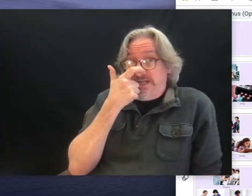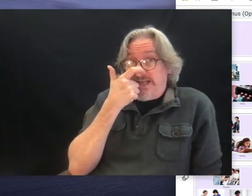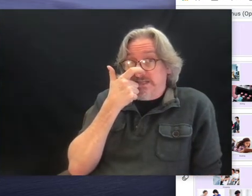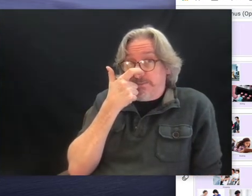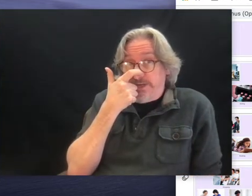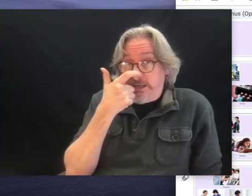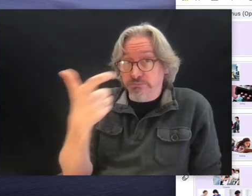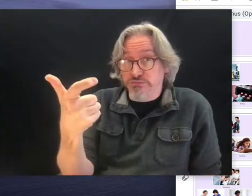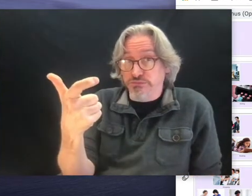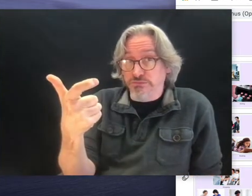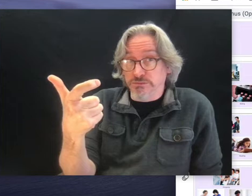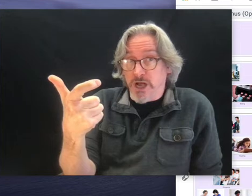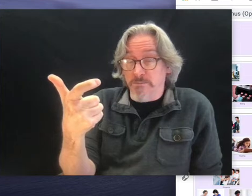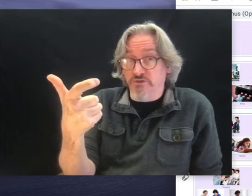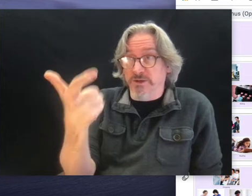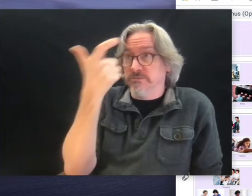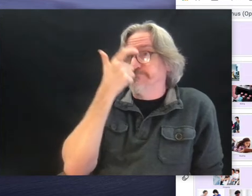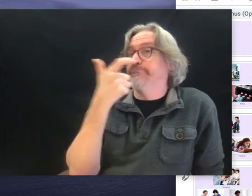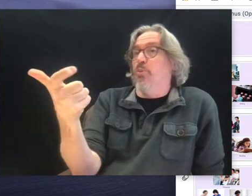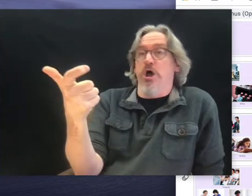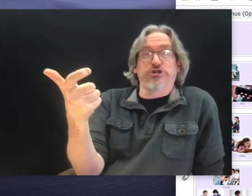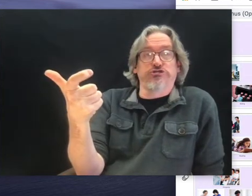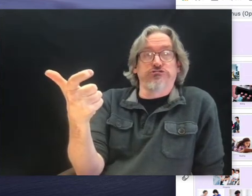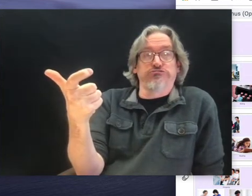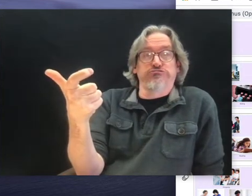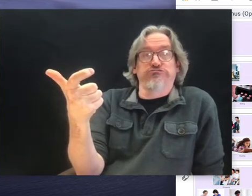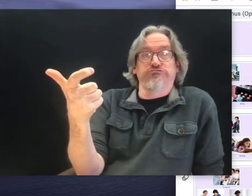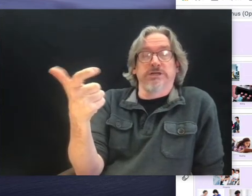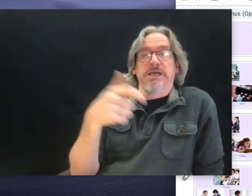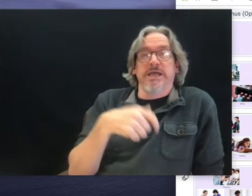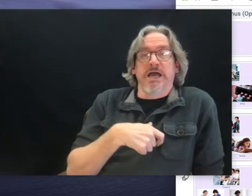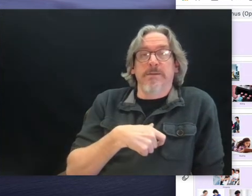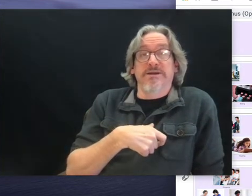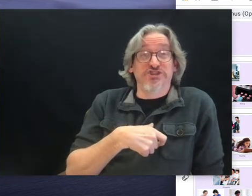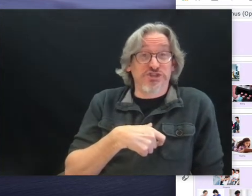Watch tends to be a movement watch.